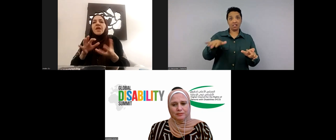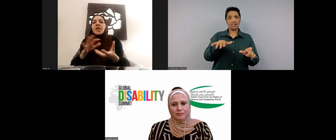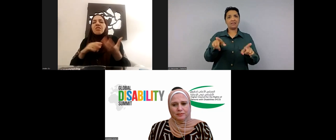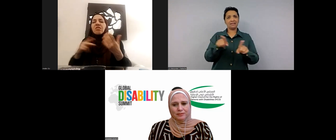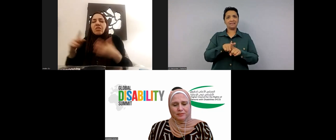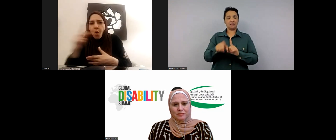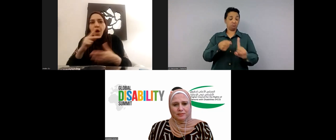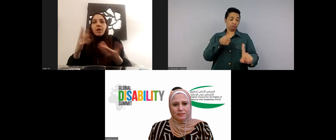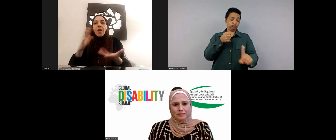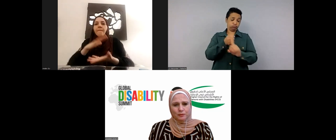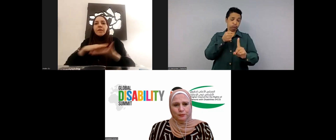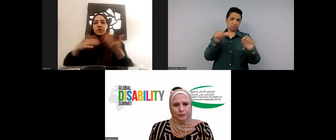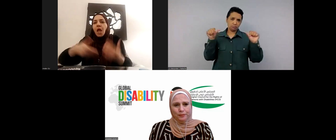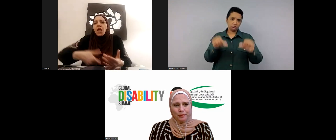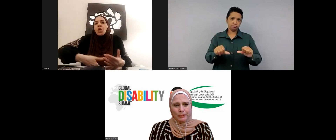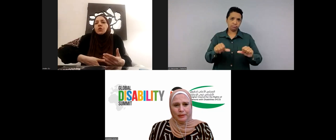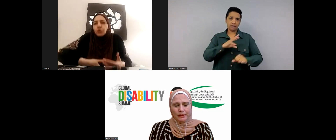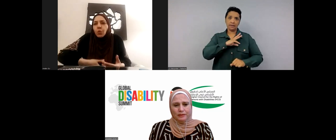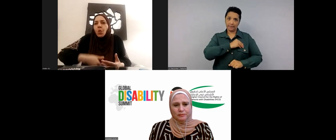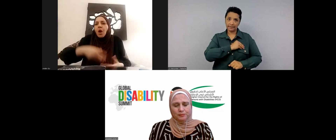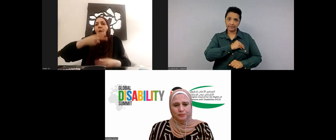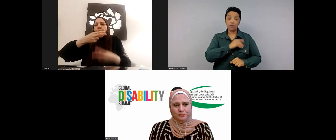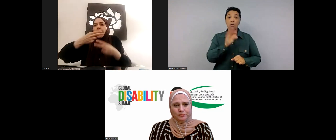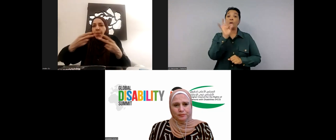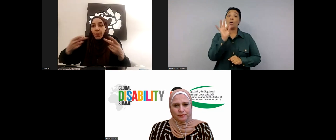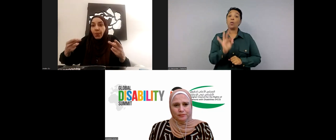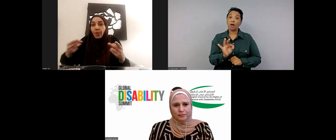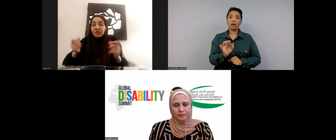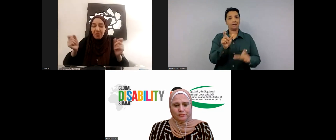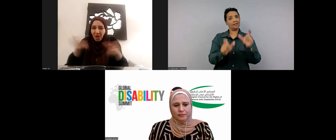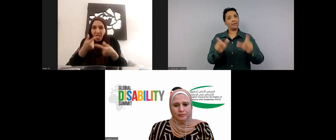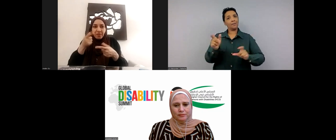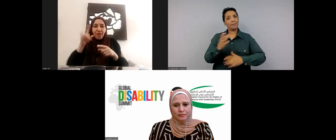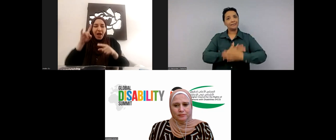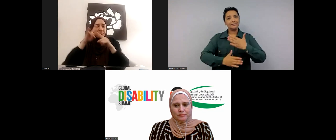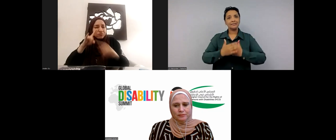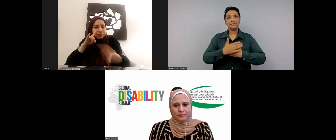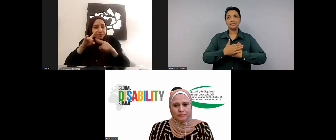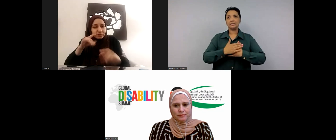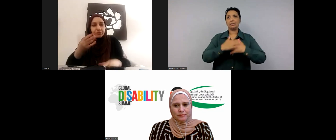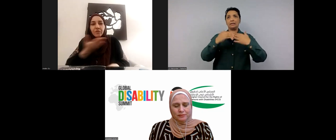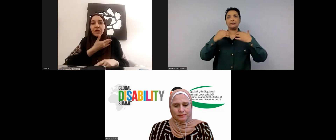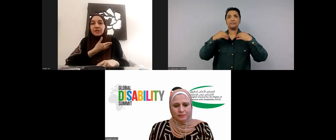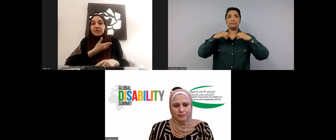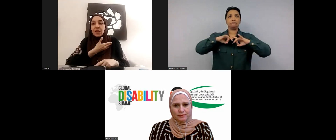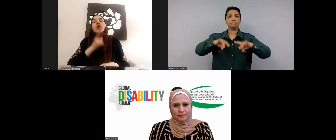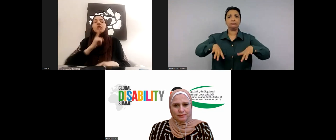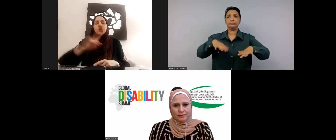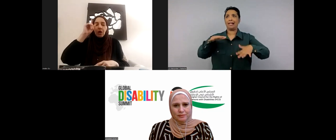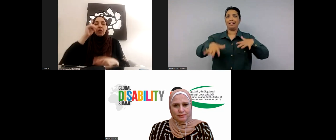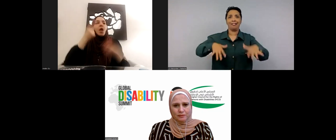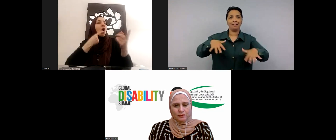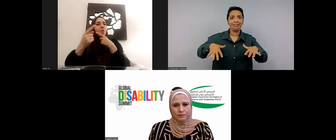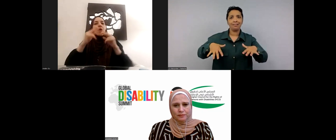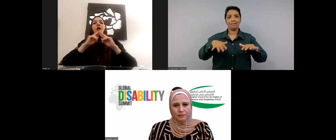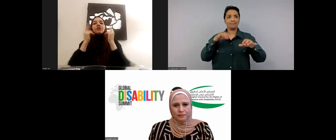jeopardy that the people with disabilities are suffering from in a crisis situation